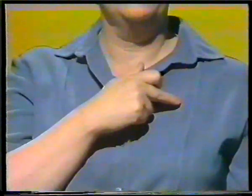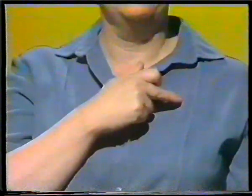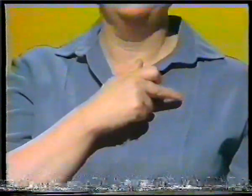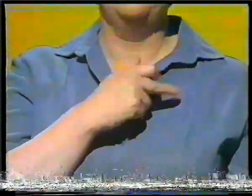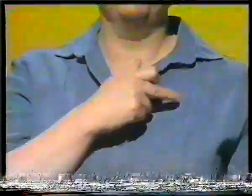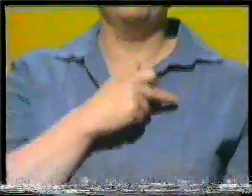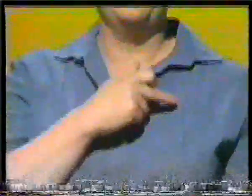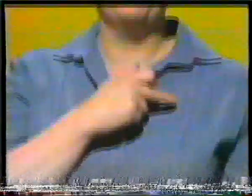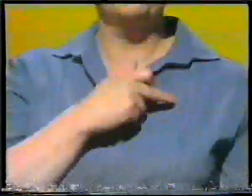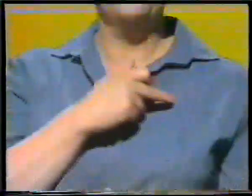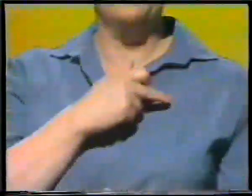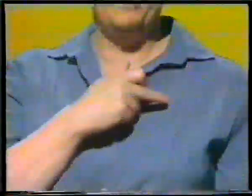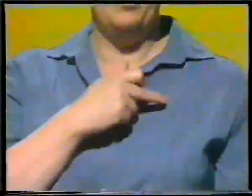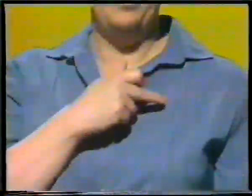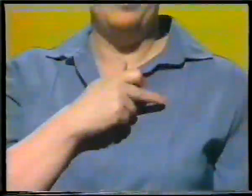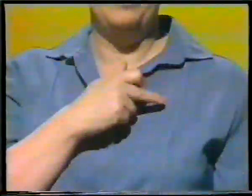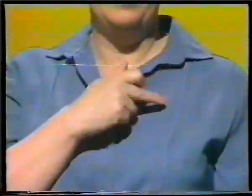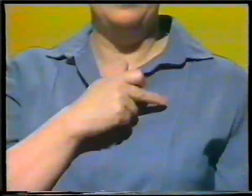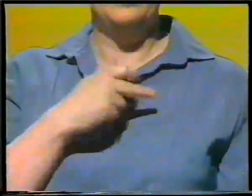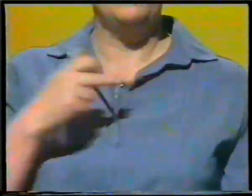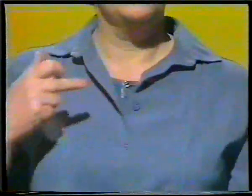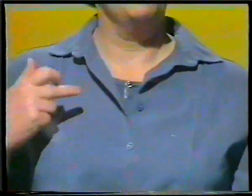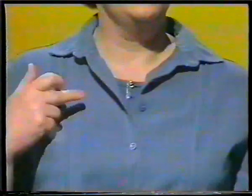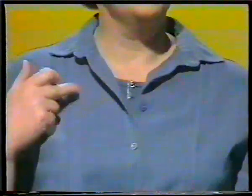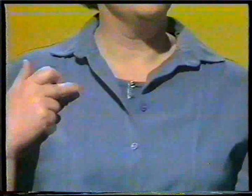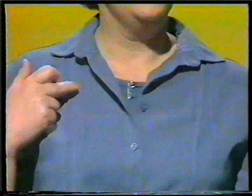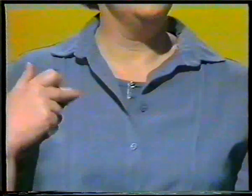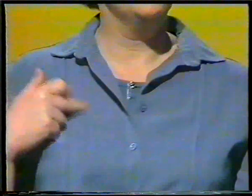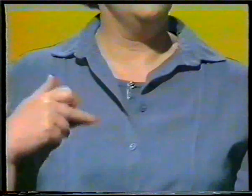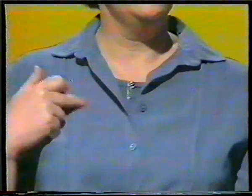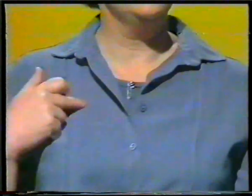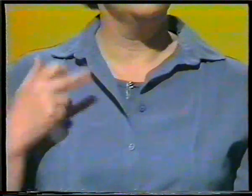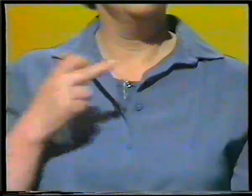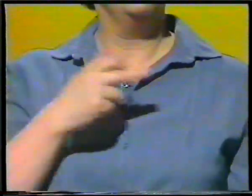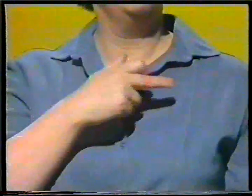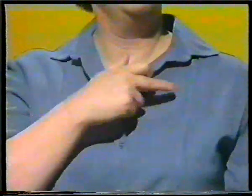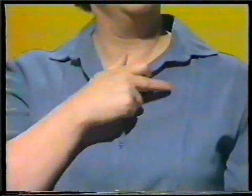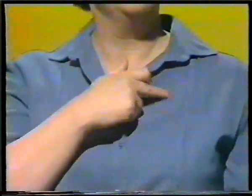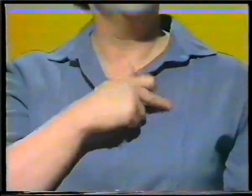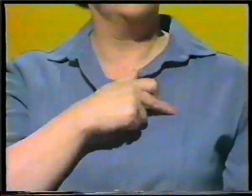in your environment and not both, so that it can be this way, toilet, or toilet.